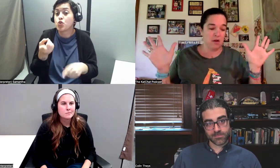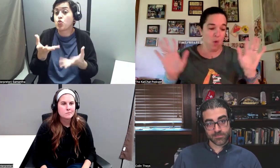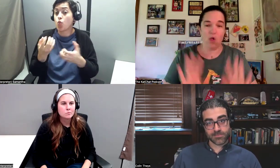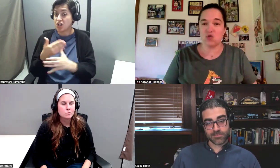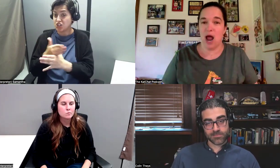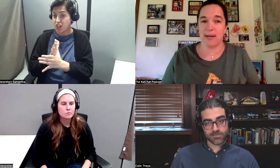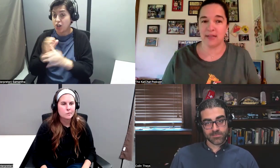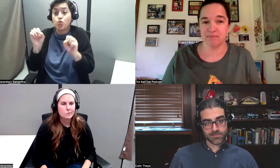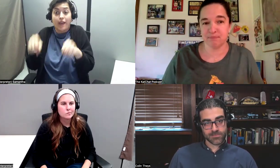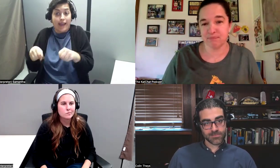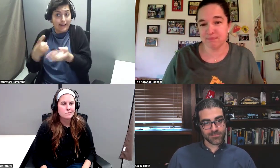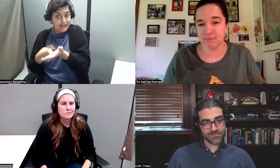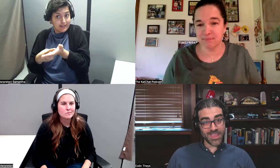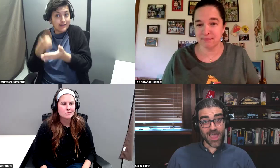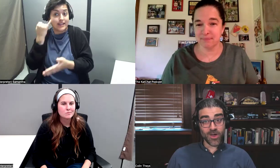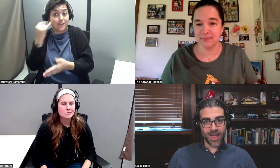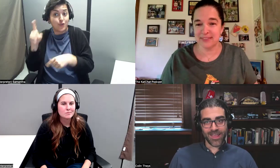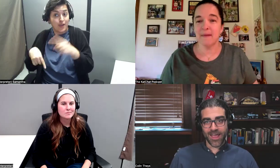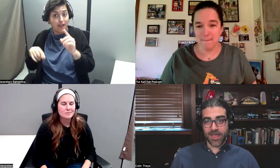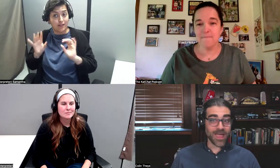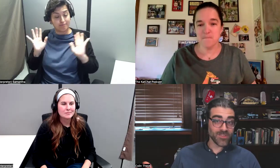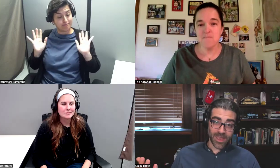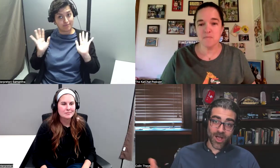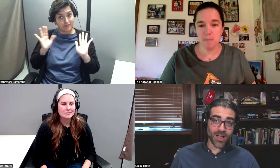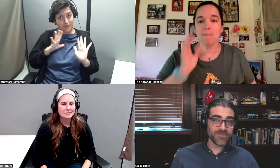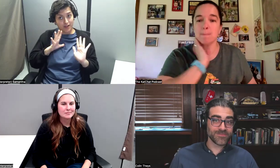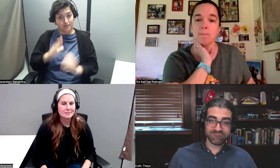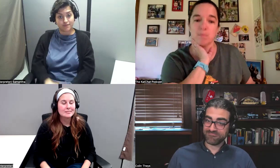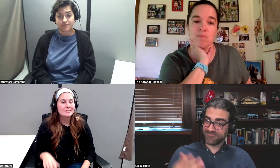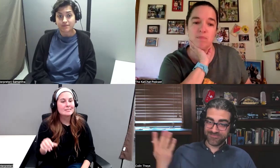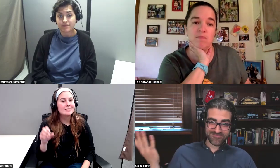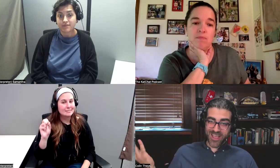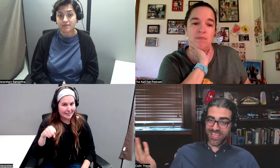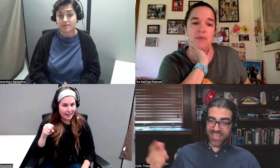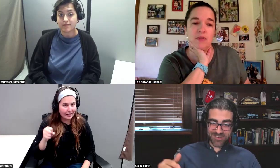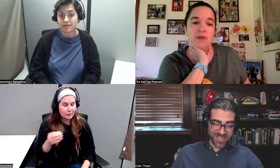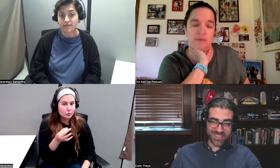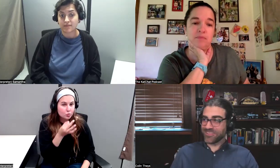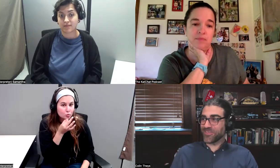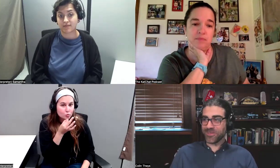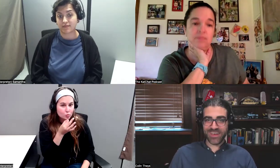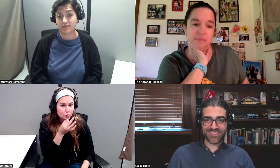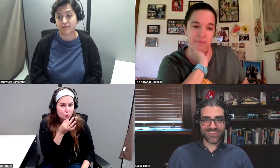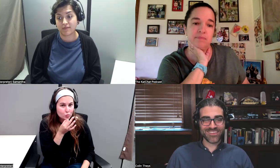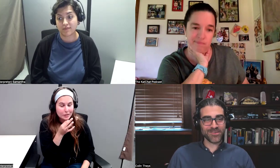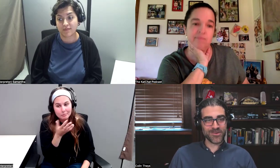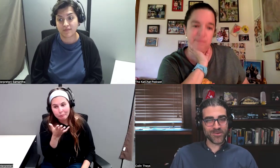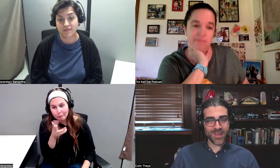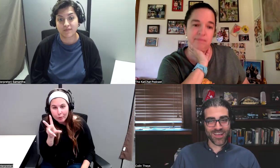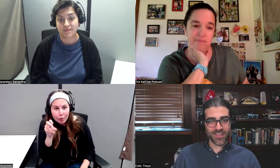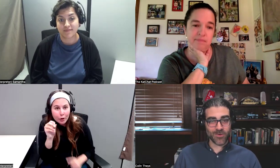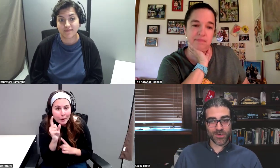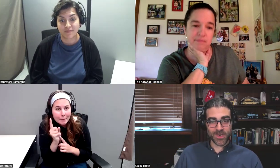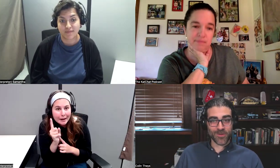can, we'll drop it. Yeah, no, I am actually heading off in 30 minutes